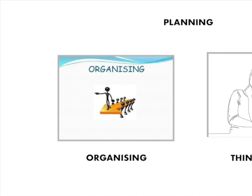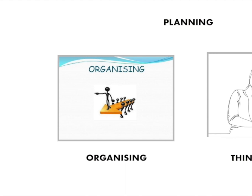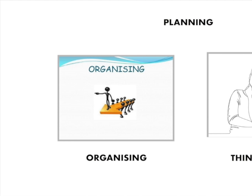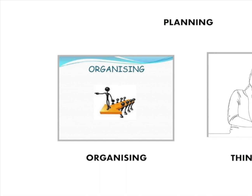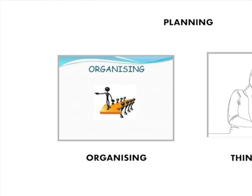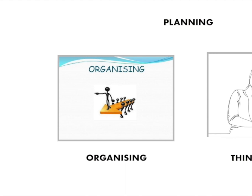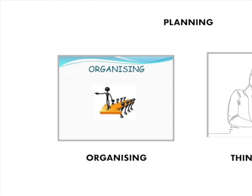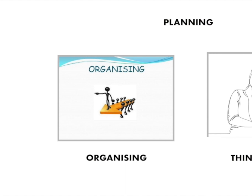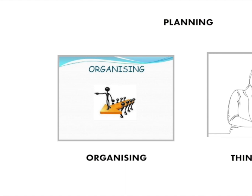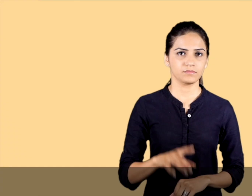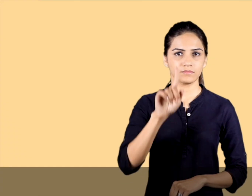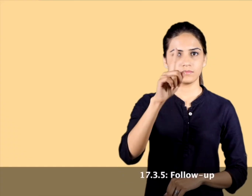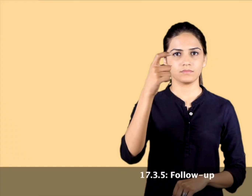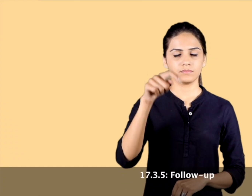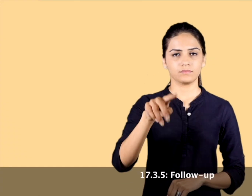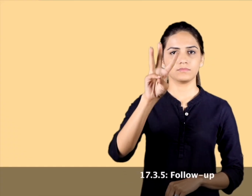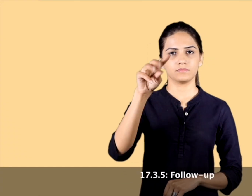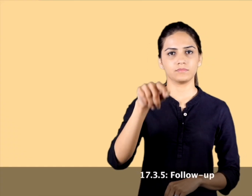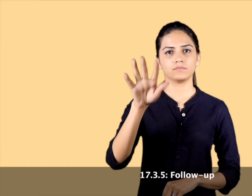organizing and thinking.